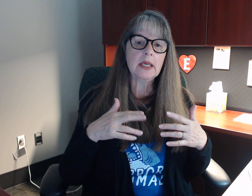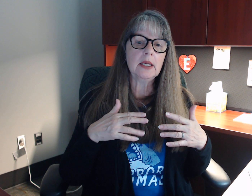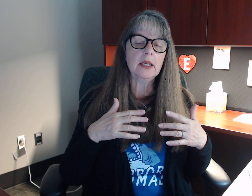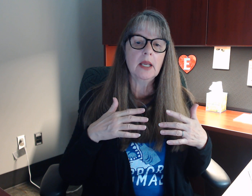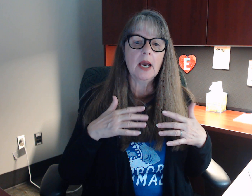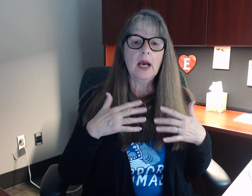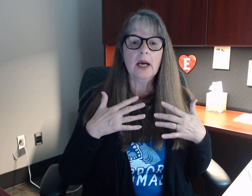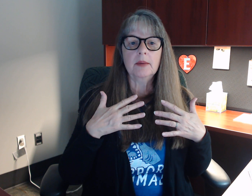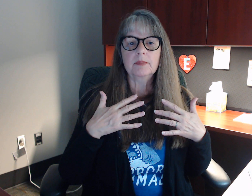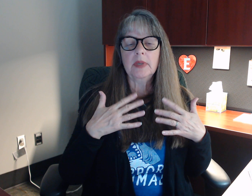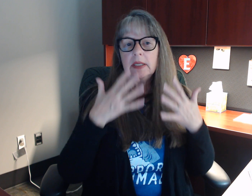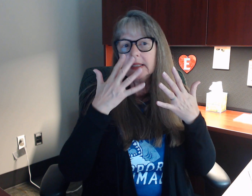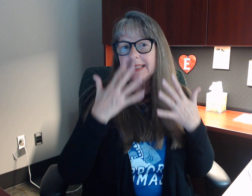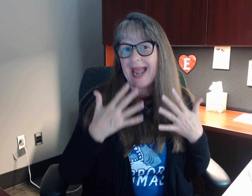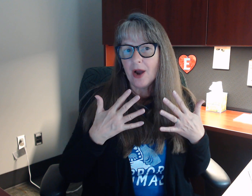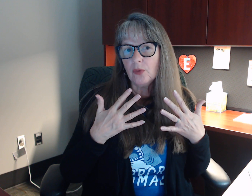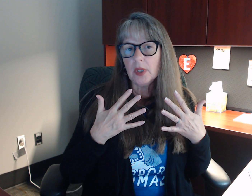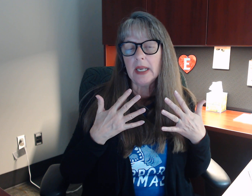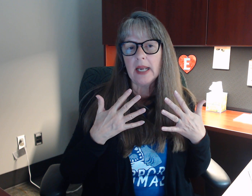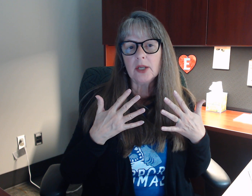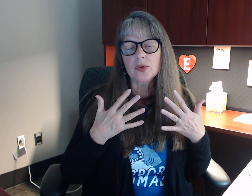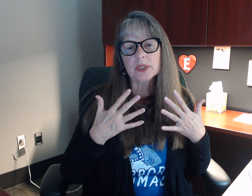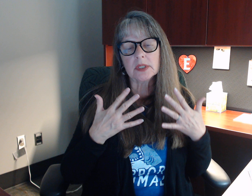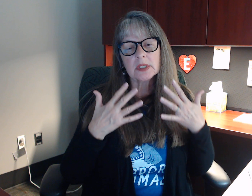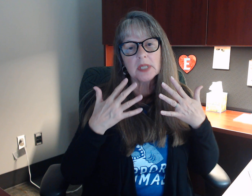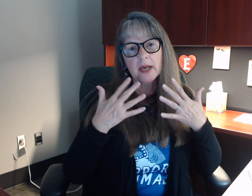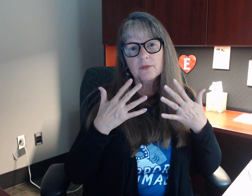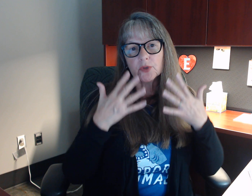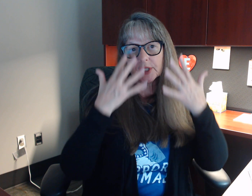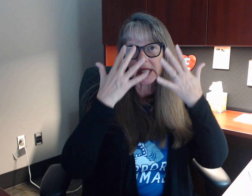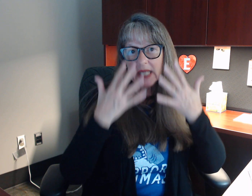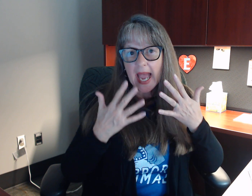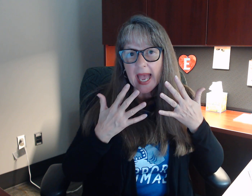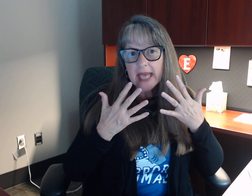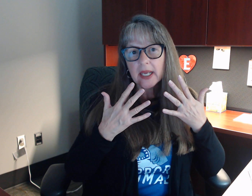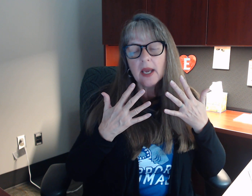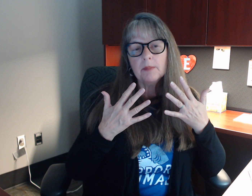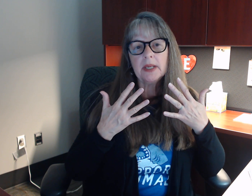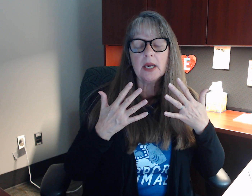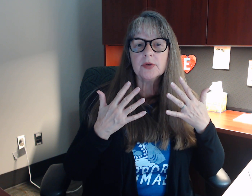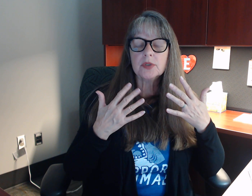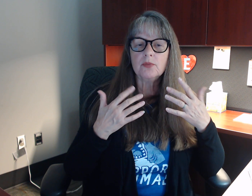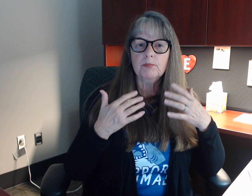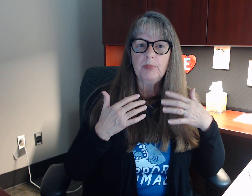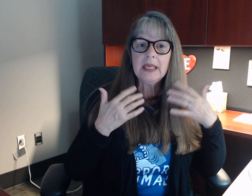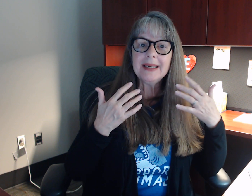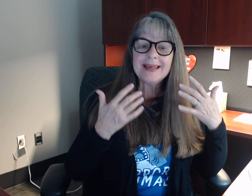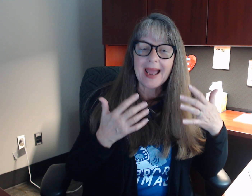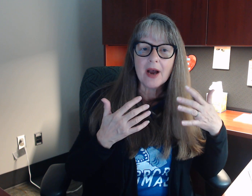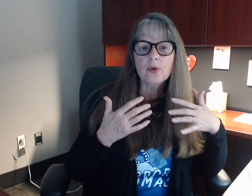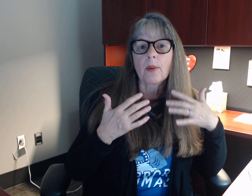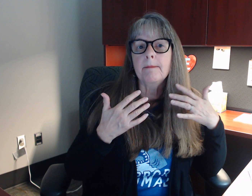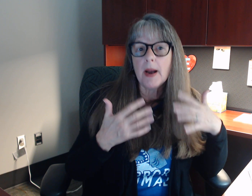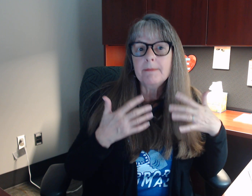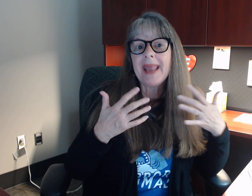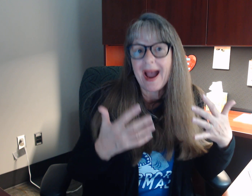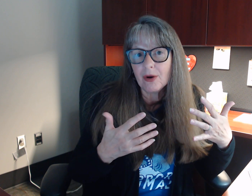get down, and I use this sign for sad because being down or bummed out,